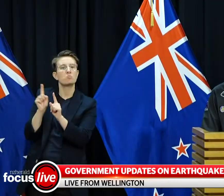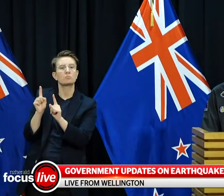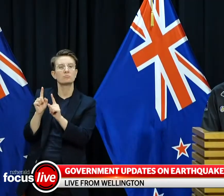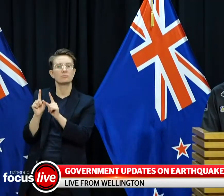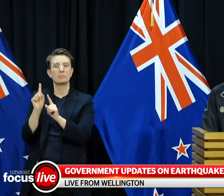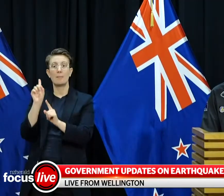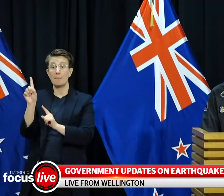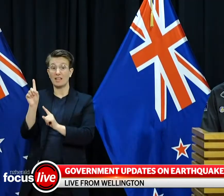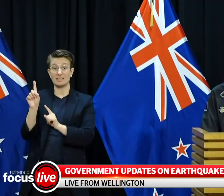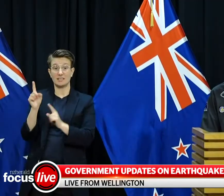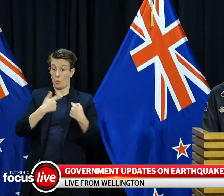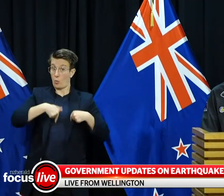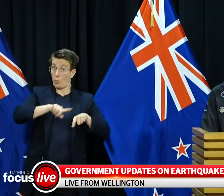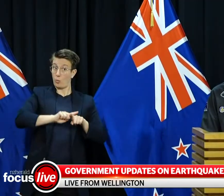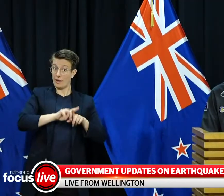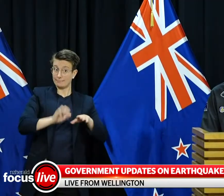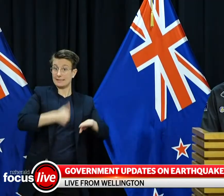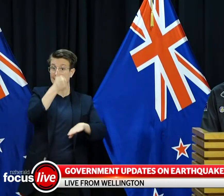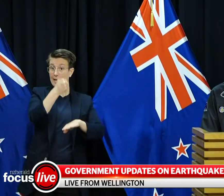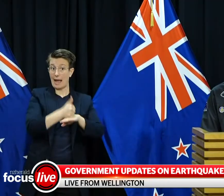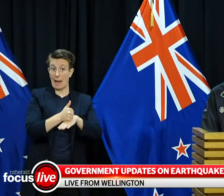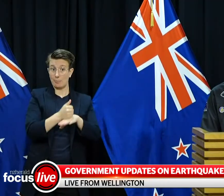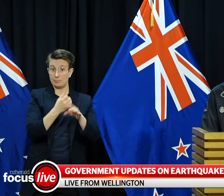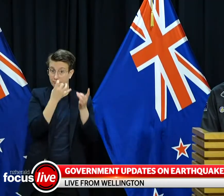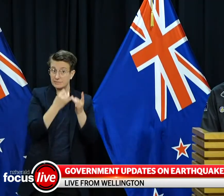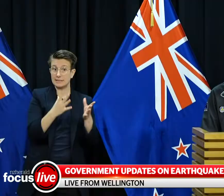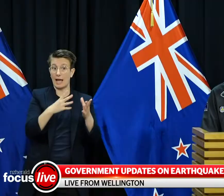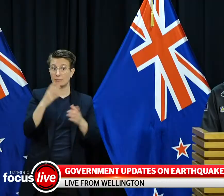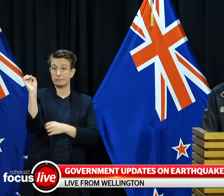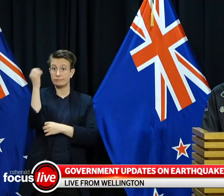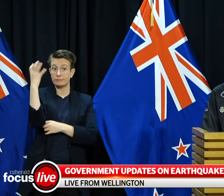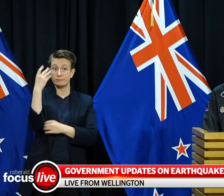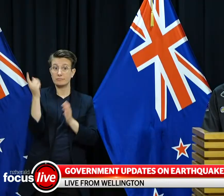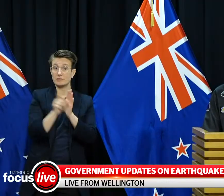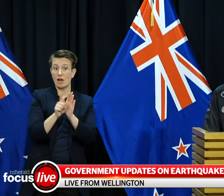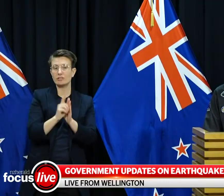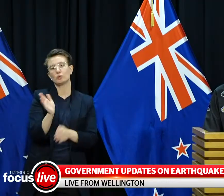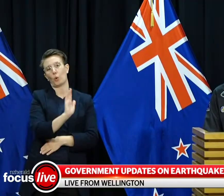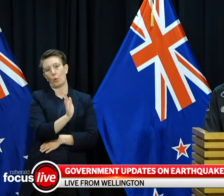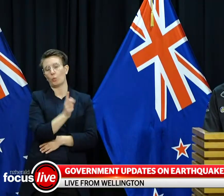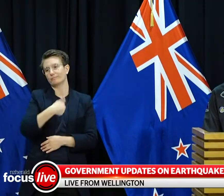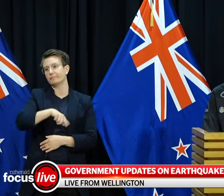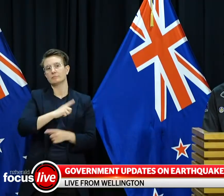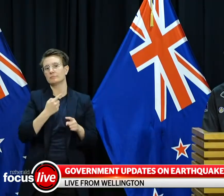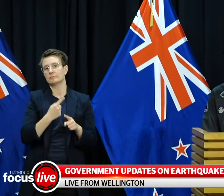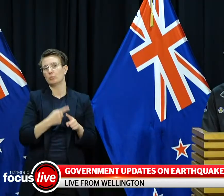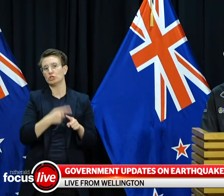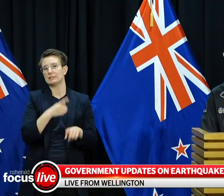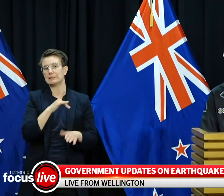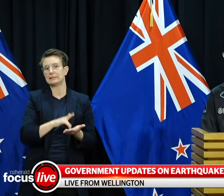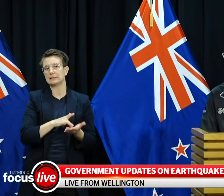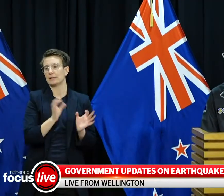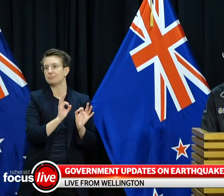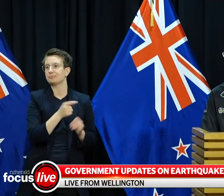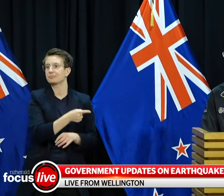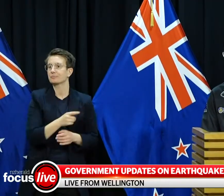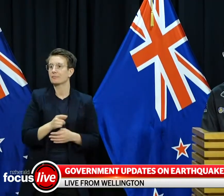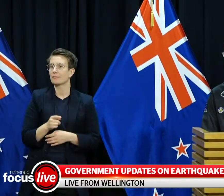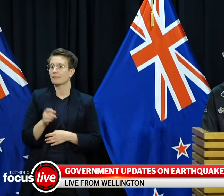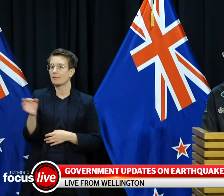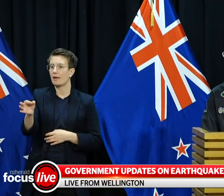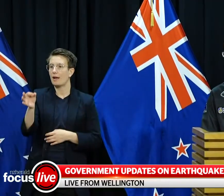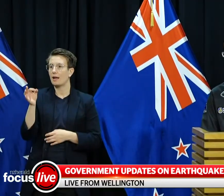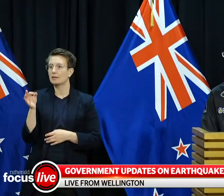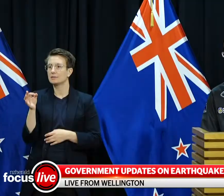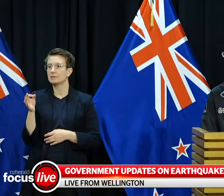the sirens is not something that is handled by NEMA. Do you have an idea or prediction about how extreme it could get,